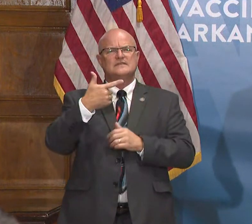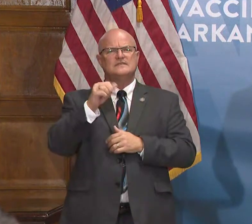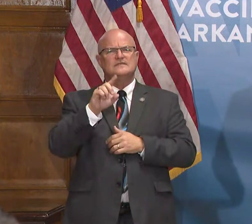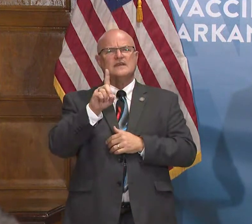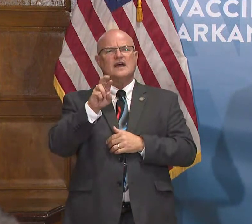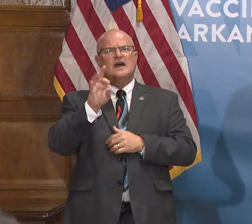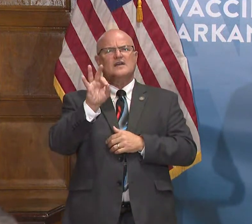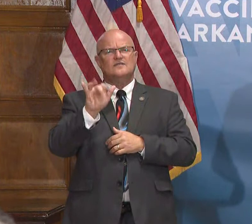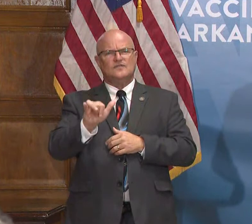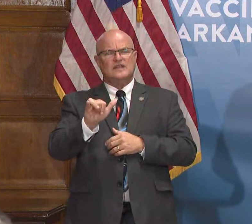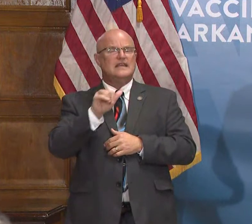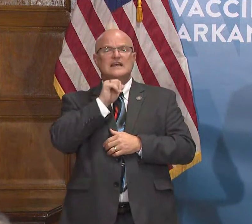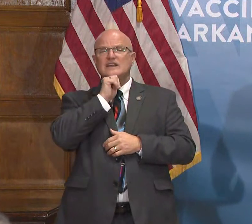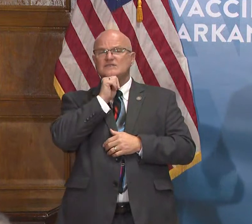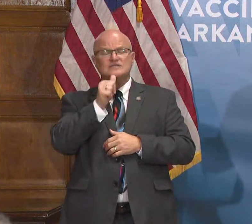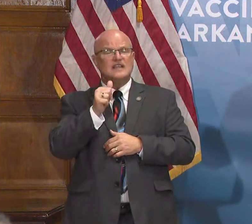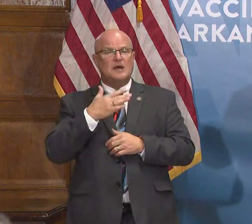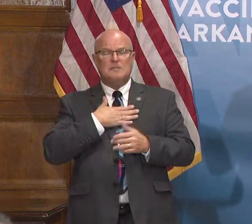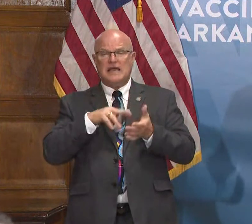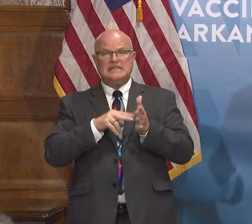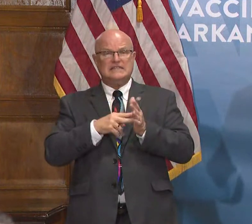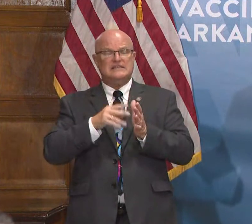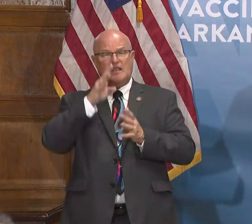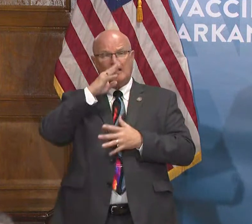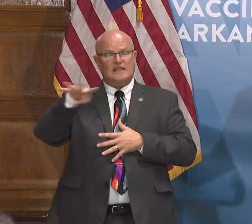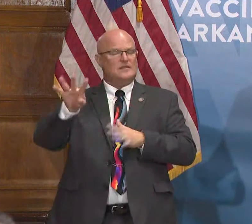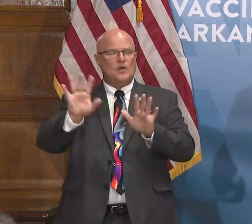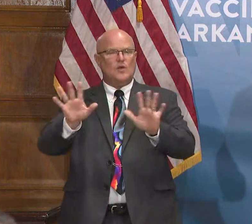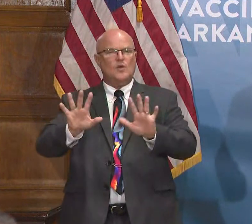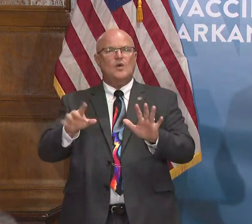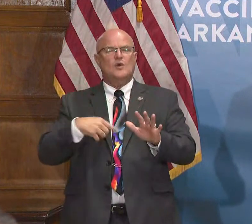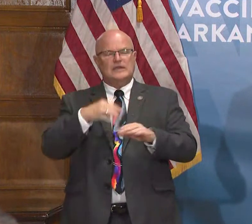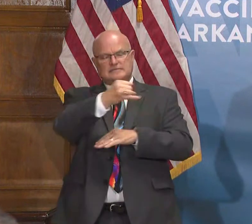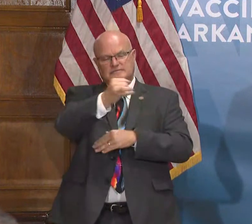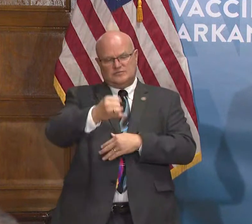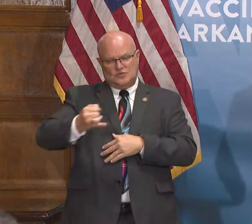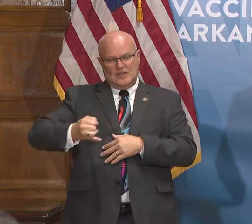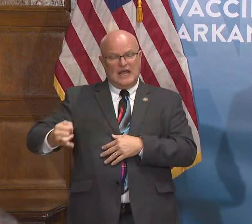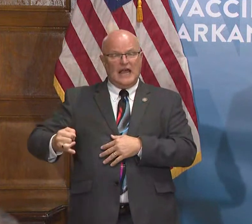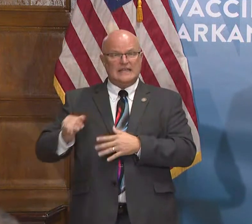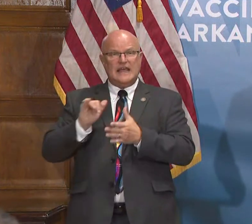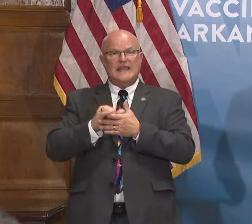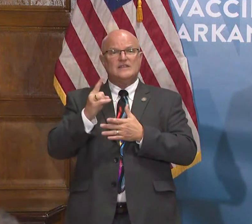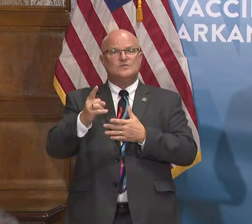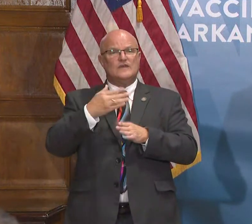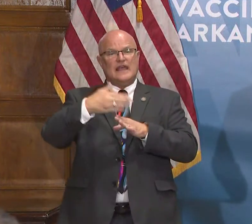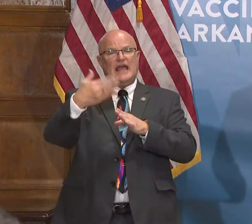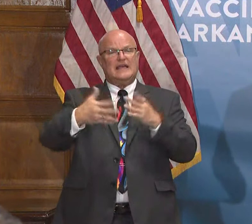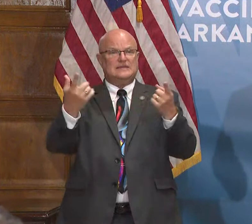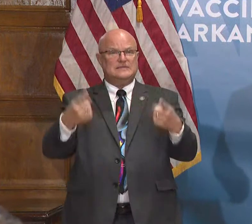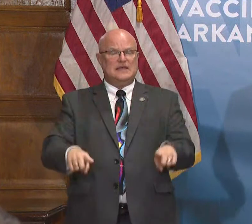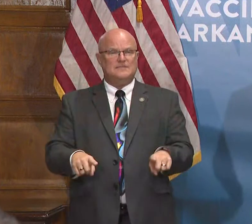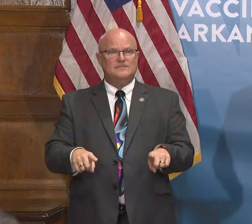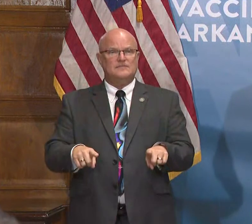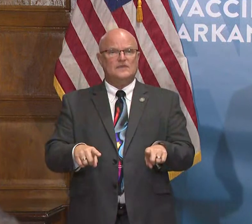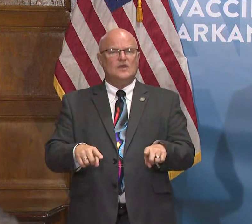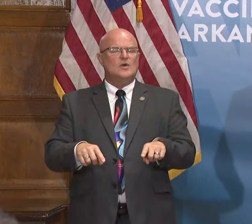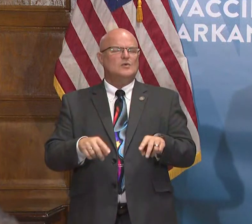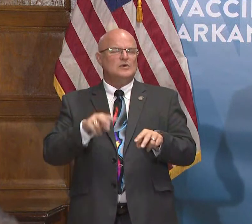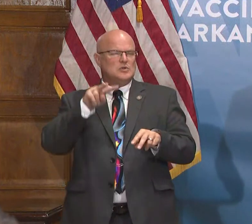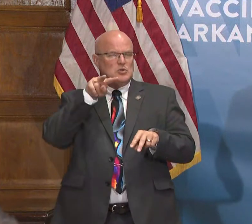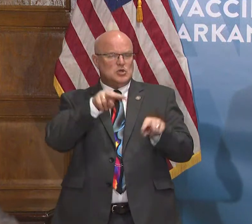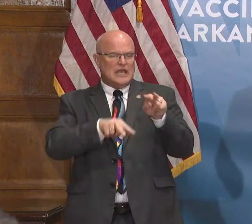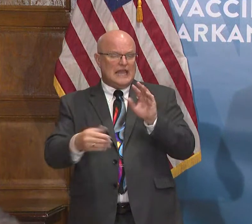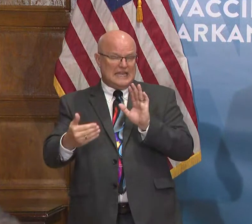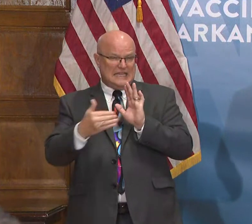not my intent to leave her out of that. We just simply draw the lines to create that, and that was one of the outcomes. We'll take a second look at